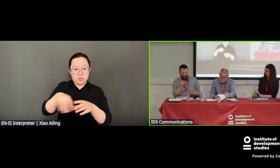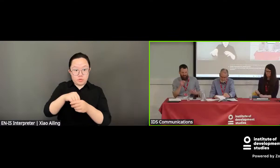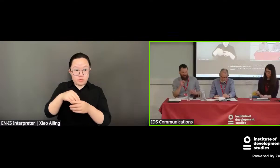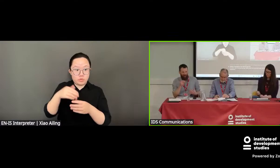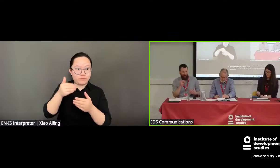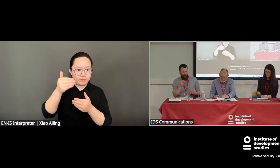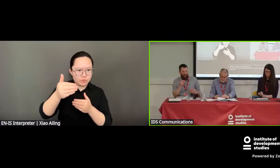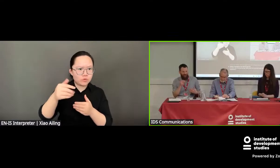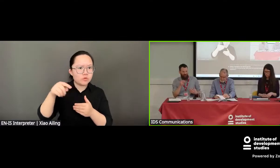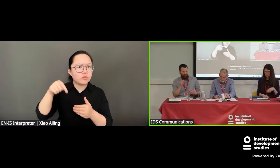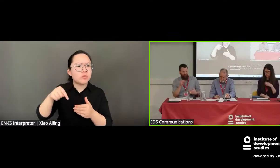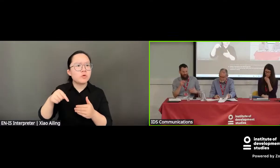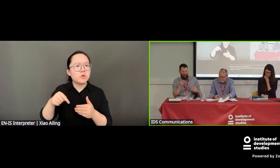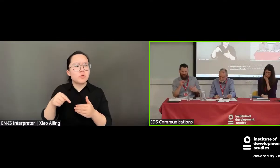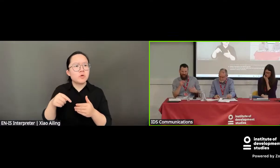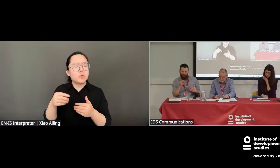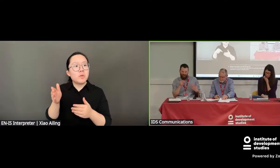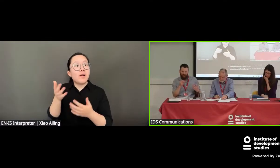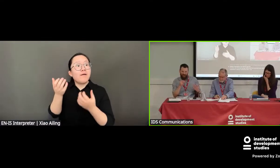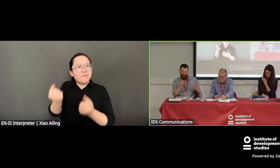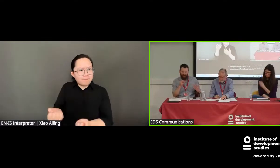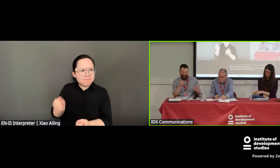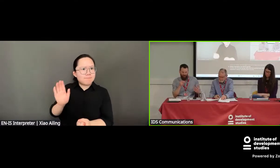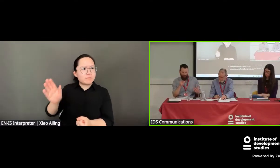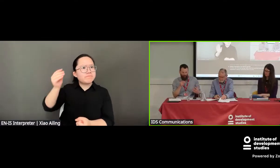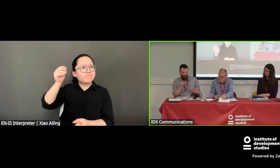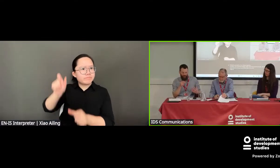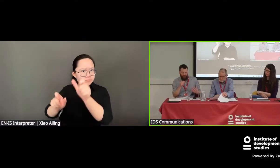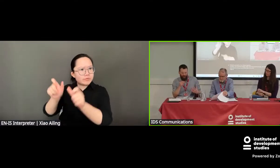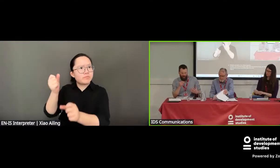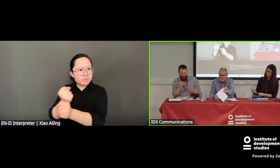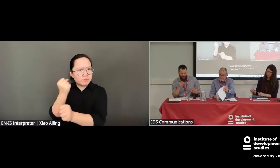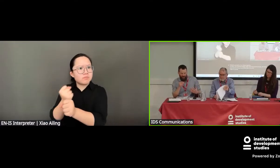is guidance out there, and a lot of it is having that